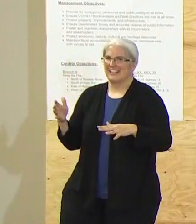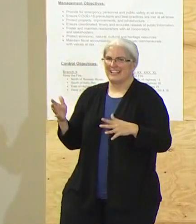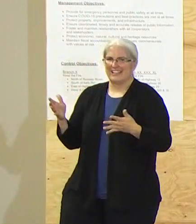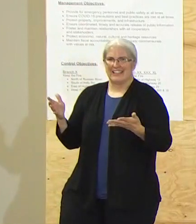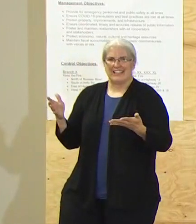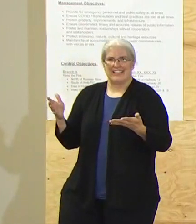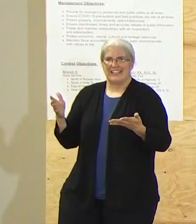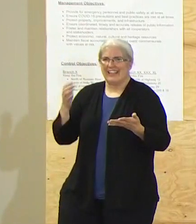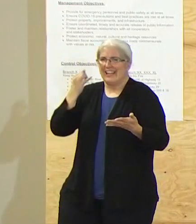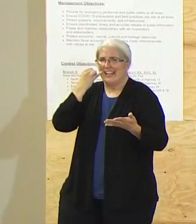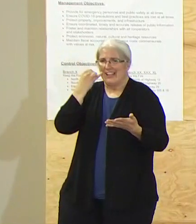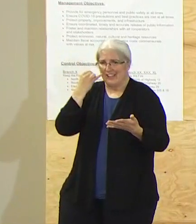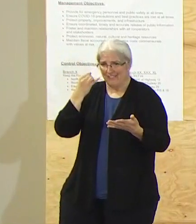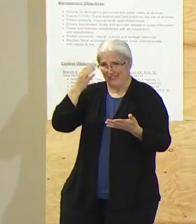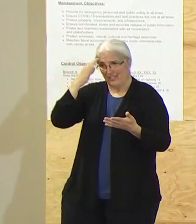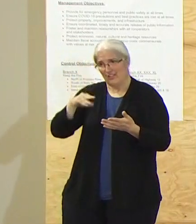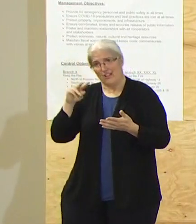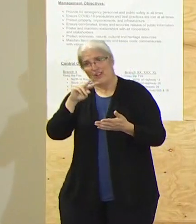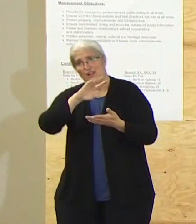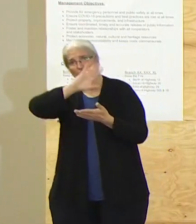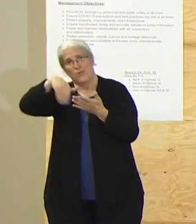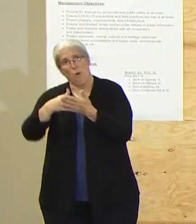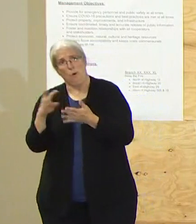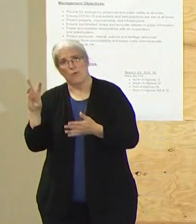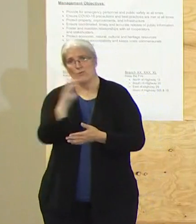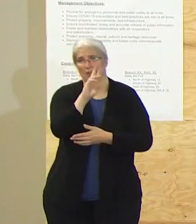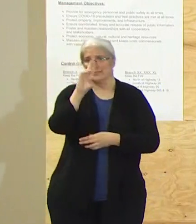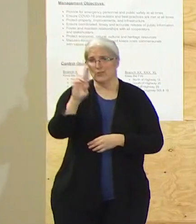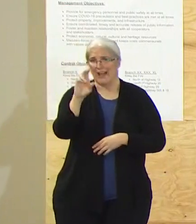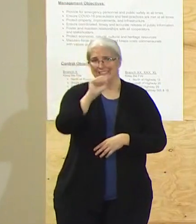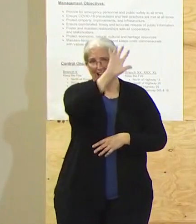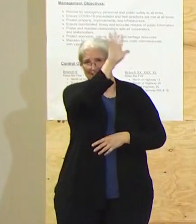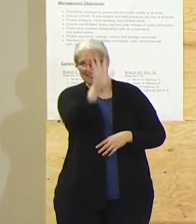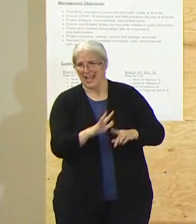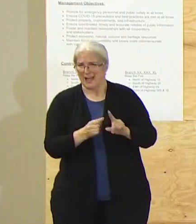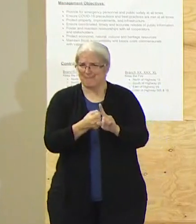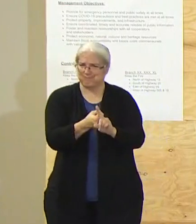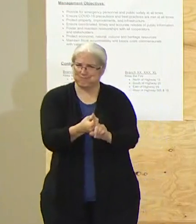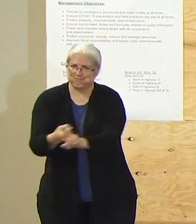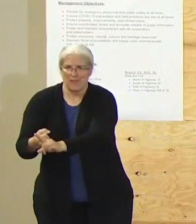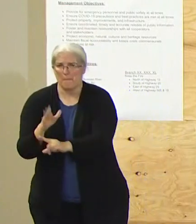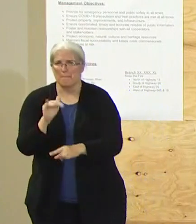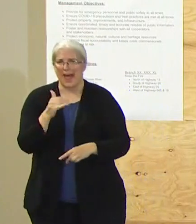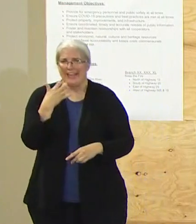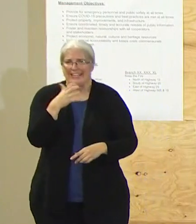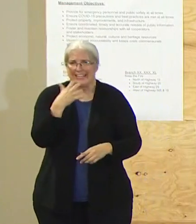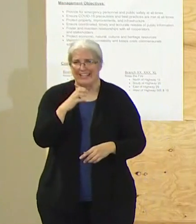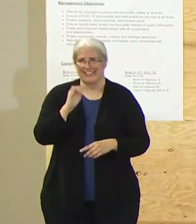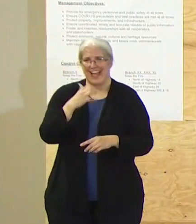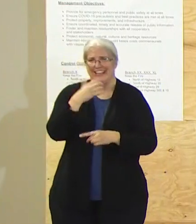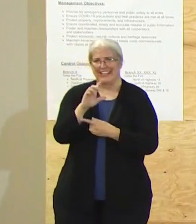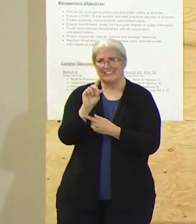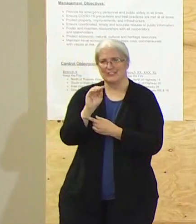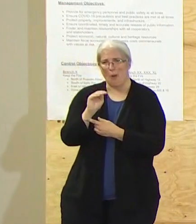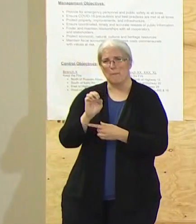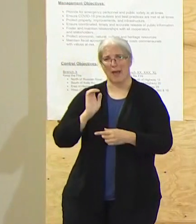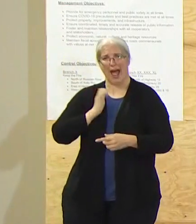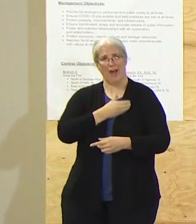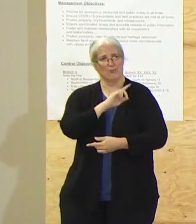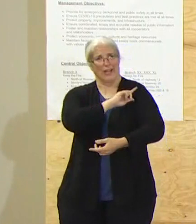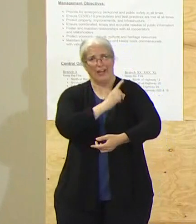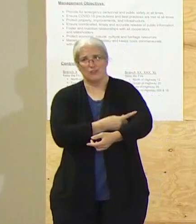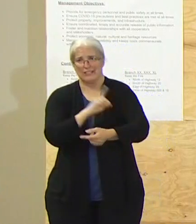significant contributing factor because a lot of the energy that we bring into the state that can get as much as 25% of our energy needs met